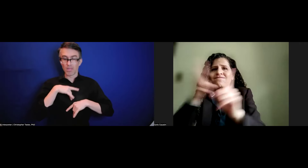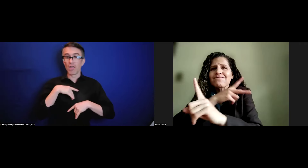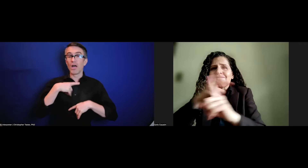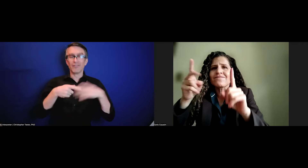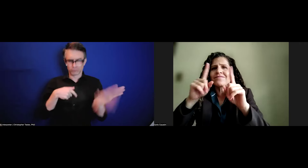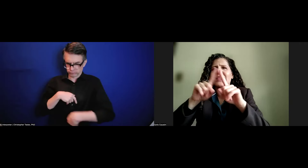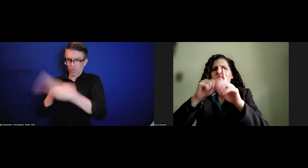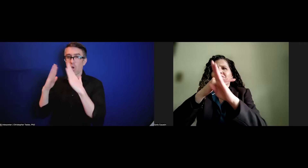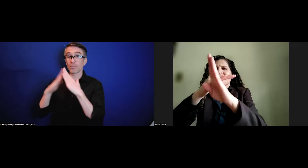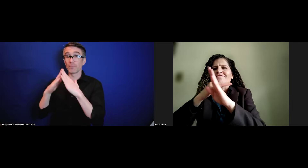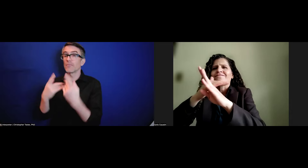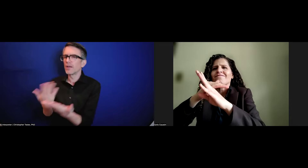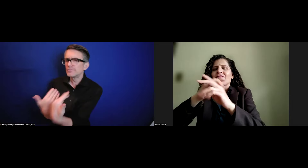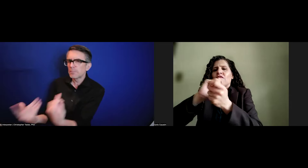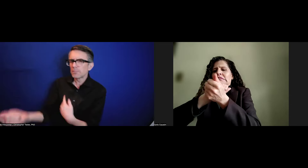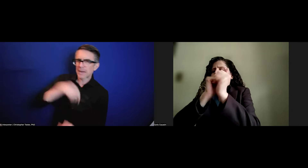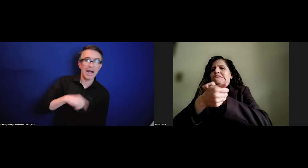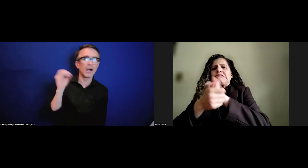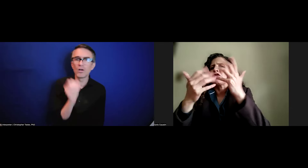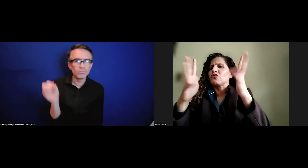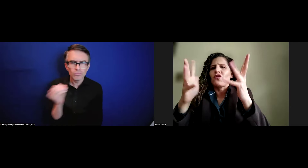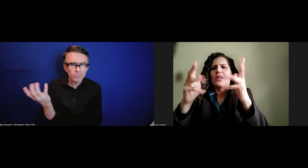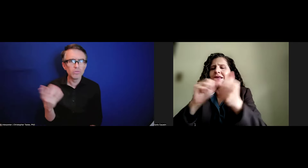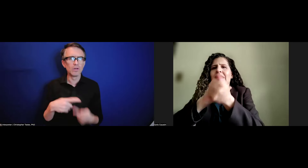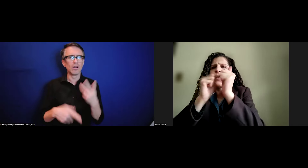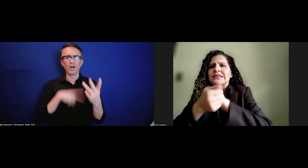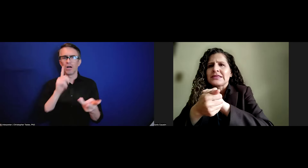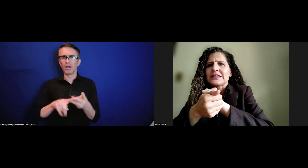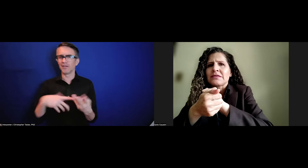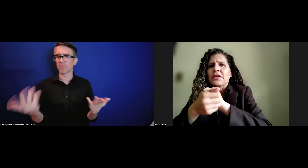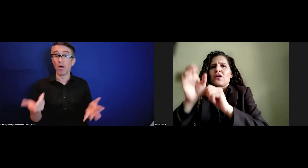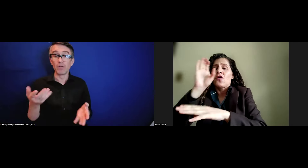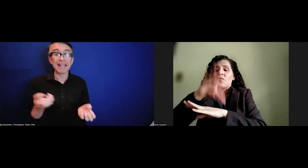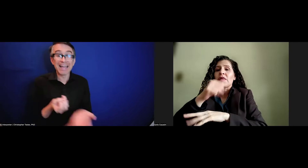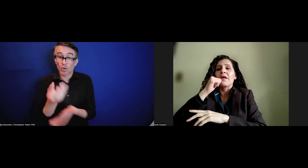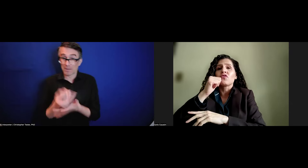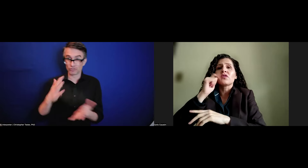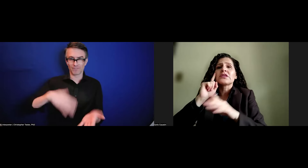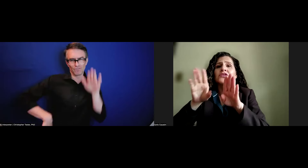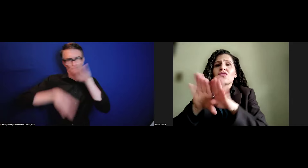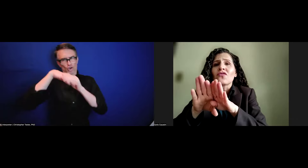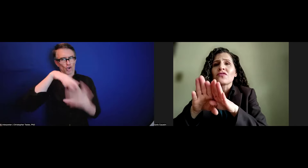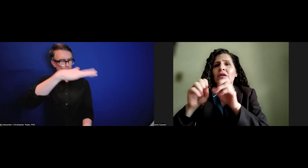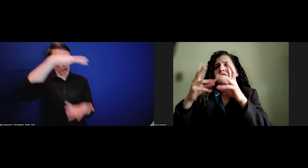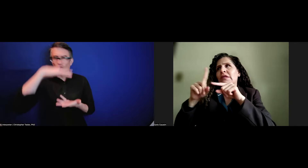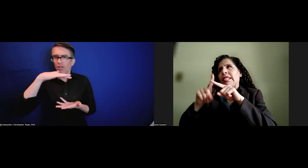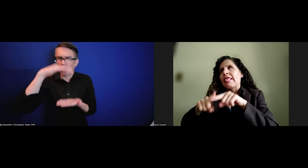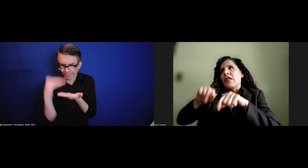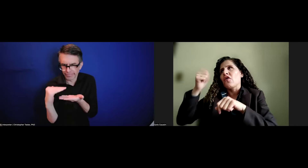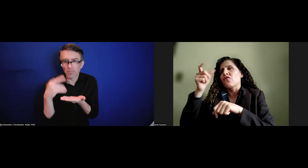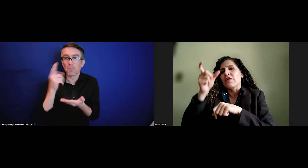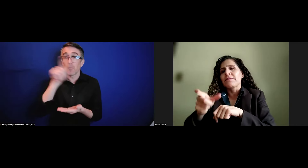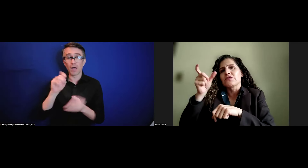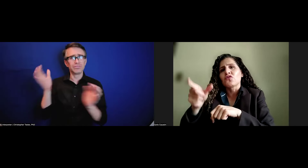reciben esta información sobre los derechos When they sexuales, are with any no disease, reciben información sobre whether sus it is derechos cancer en or they el are sistema de pregnant,